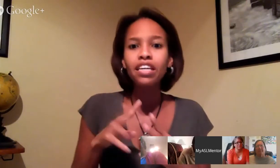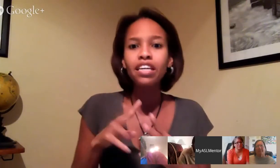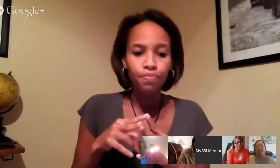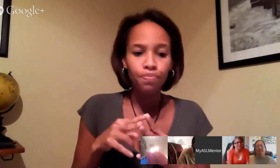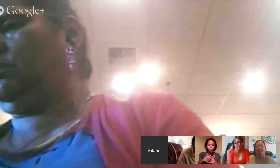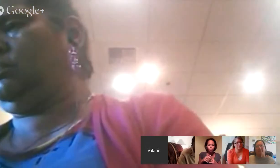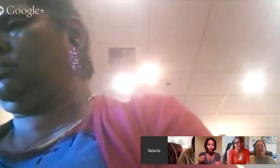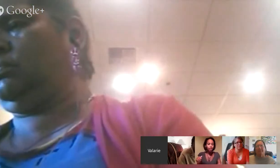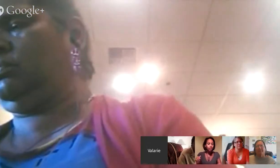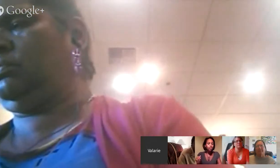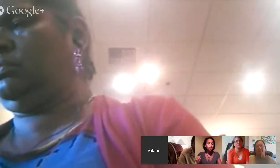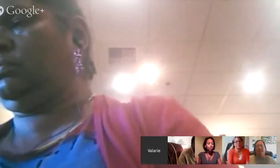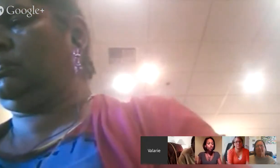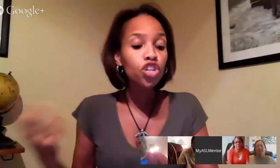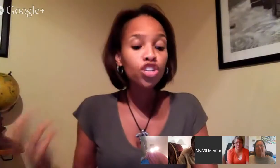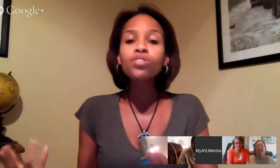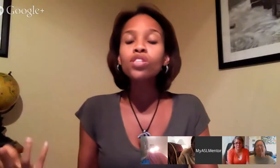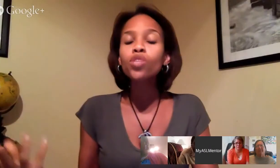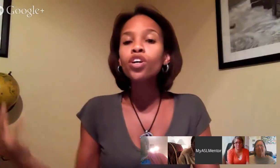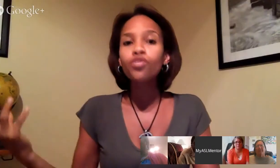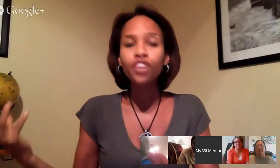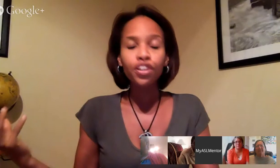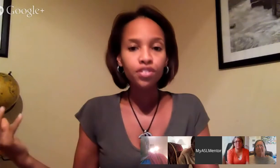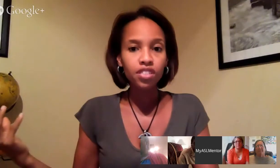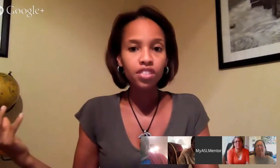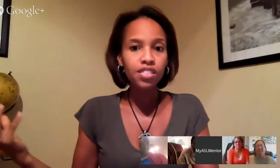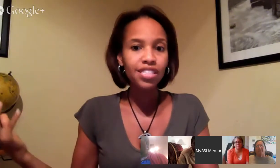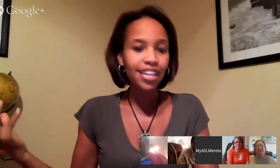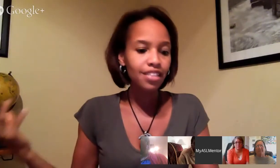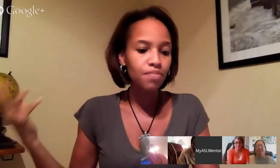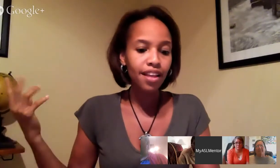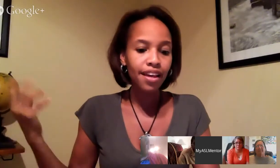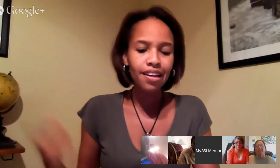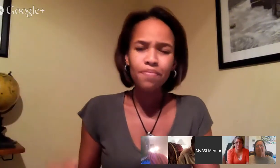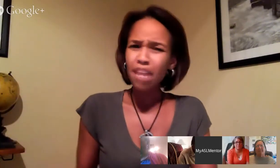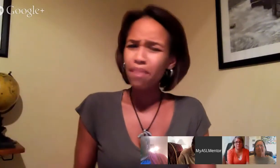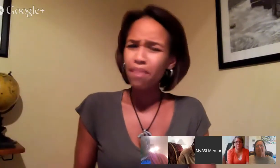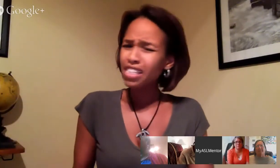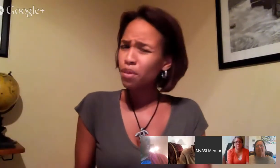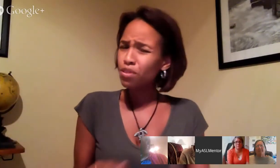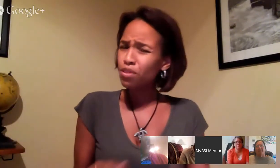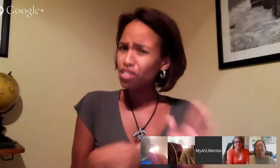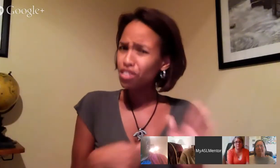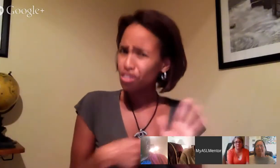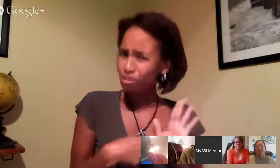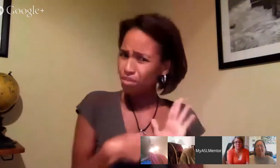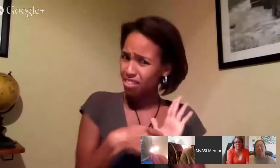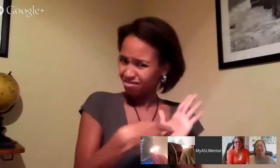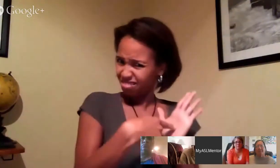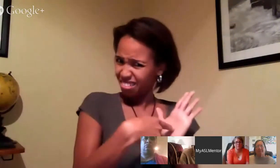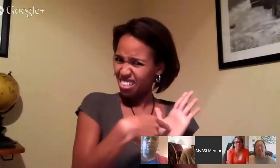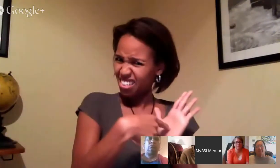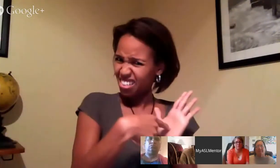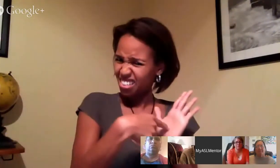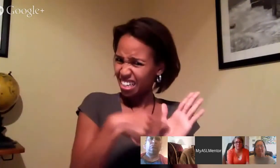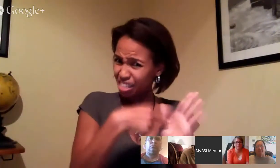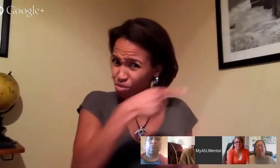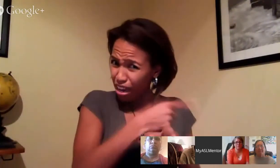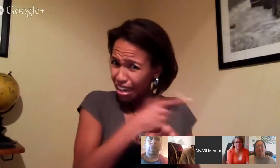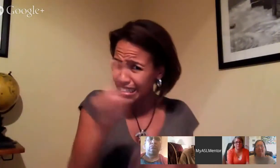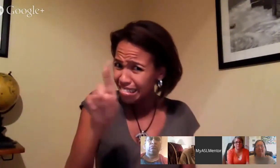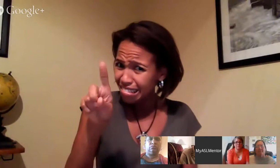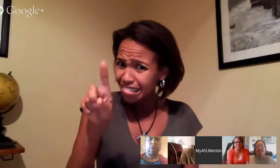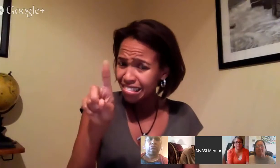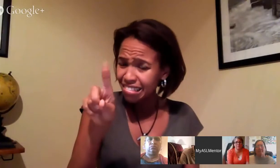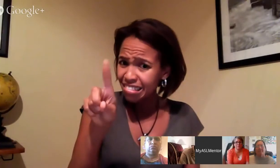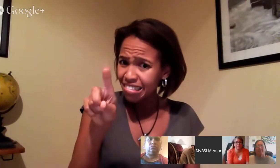either. Okay? So you could use the wiggle finger to say something like, am I supposed to do this? Is this